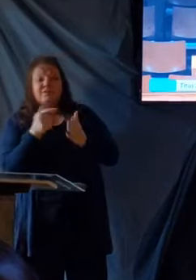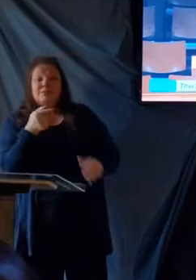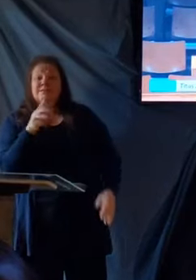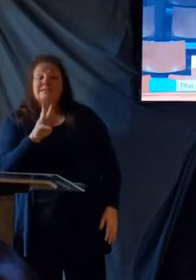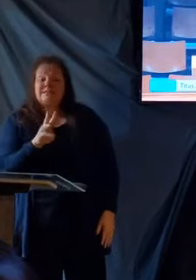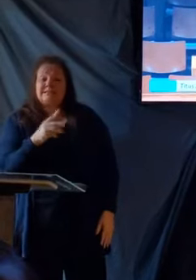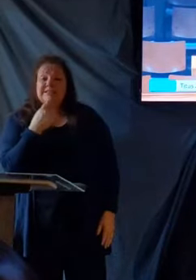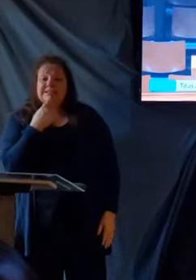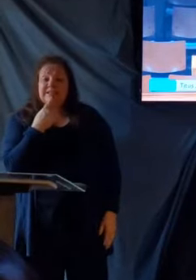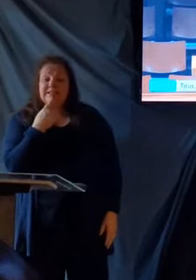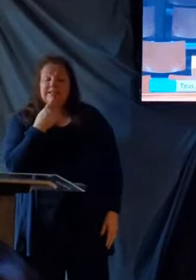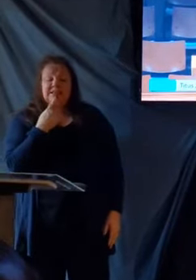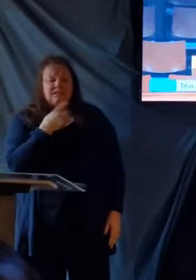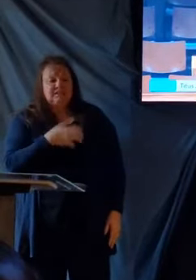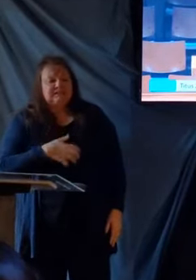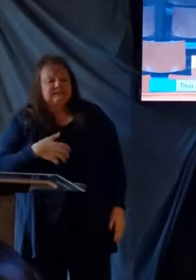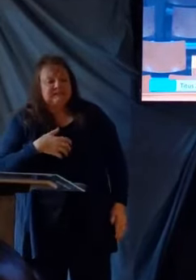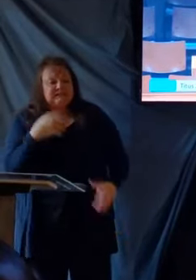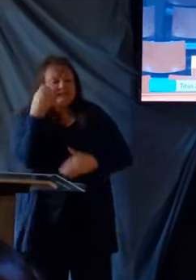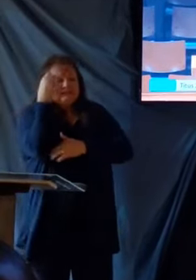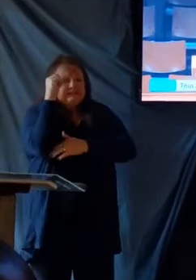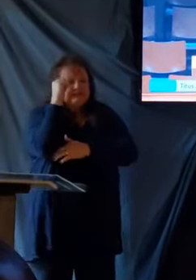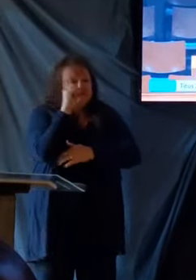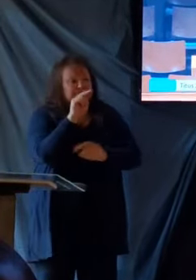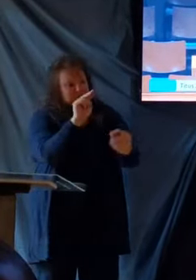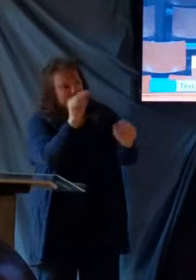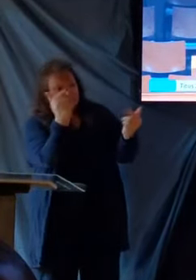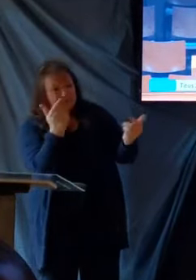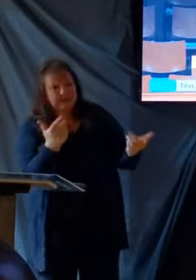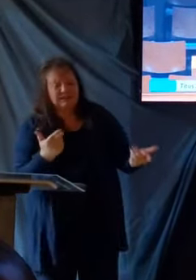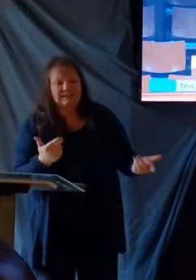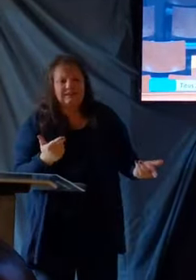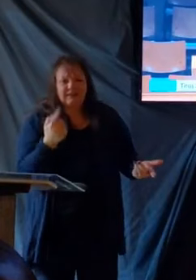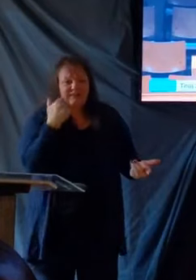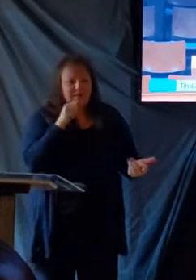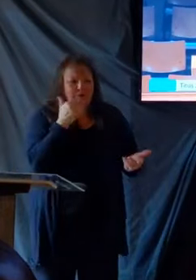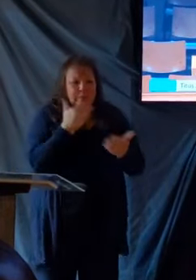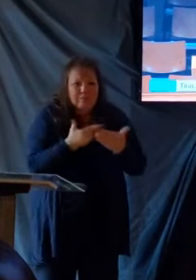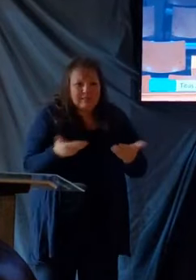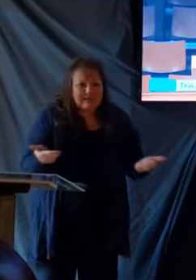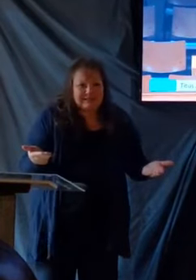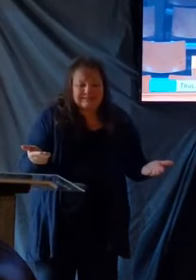of chapter 1, he said they're detestable, disobedient, and worthless for anything good.